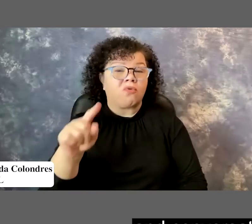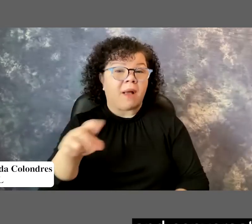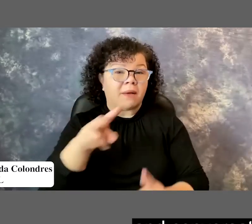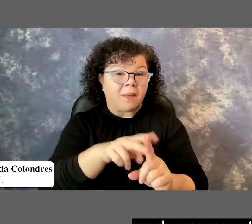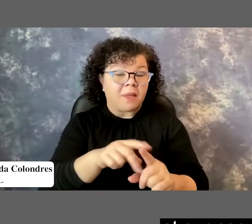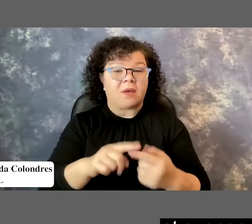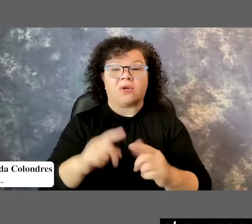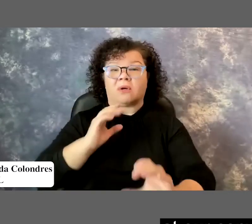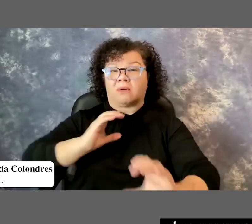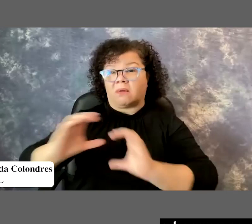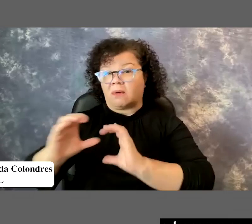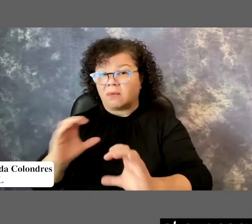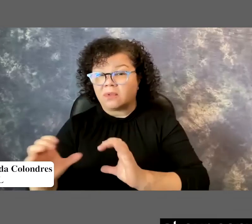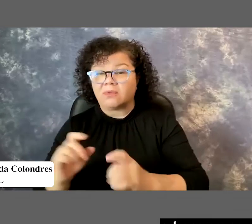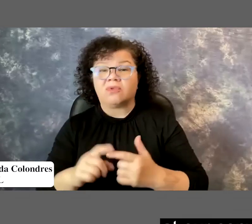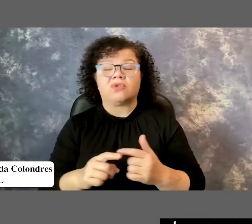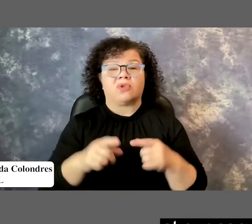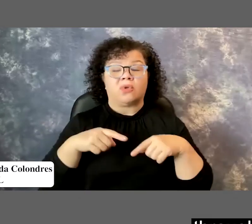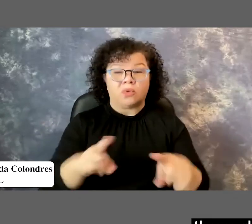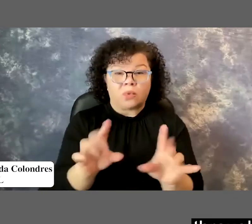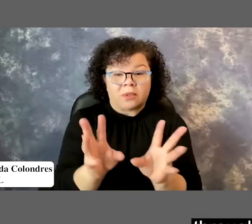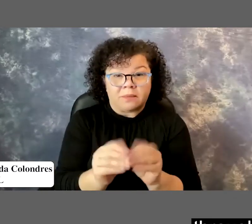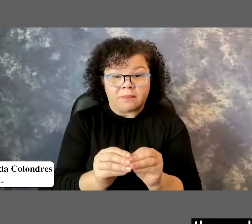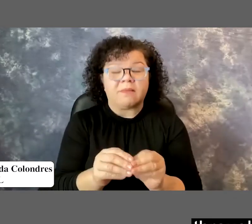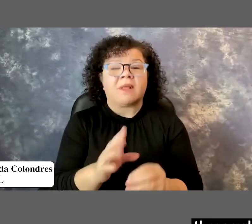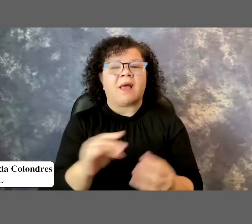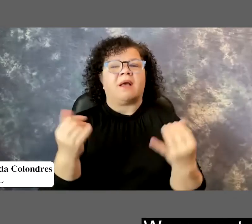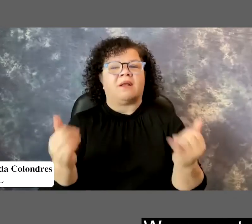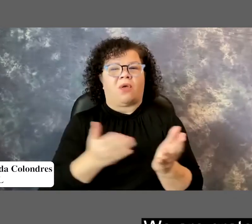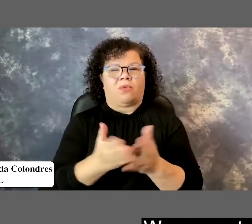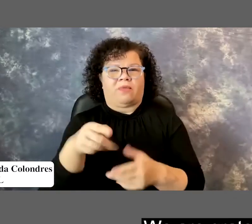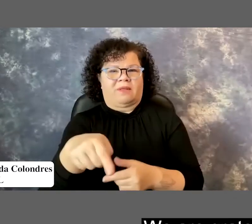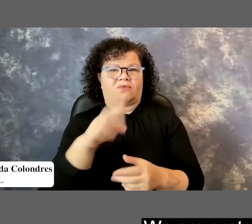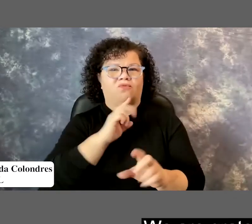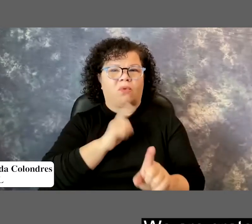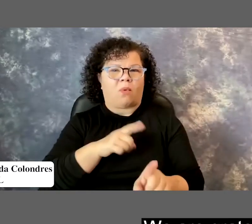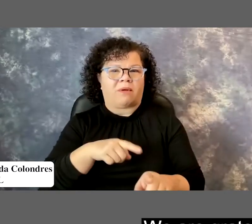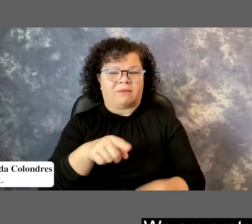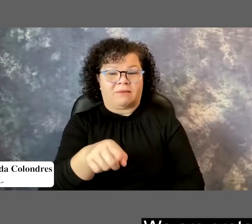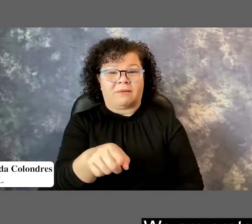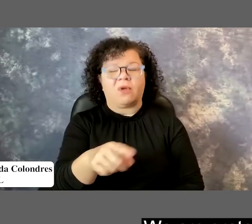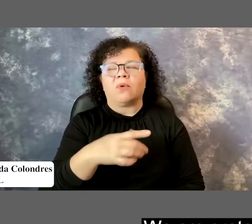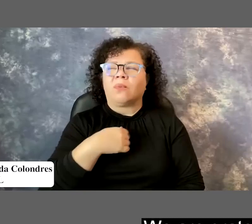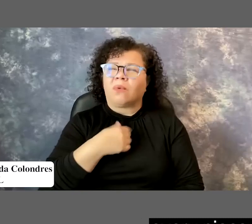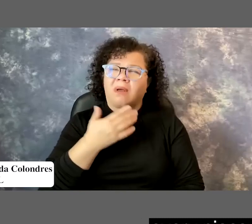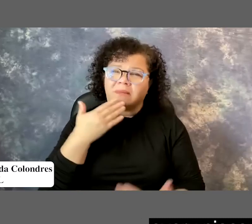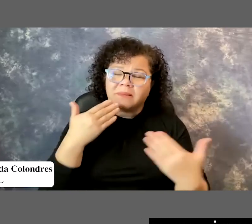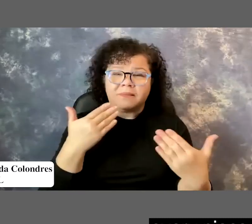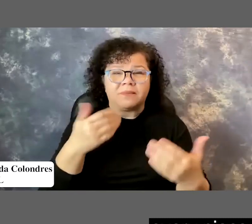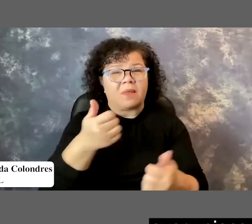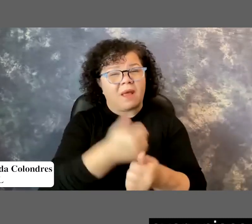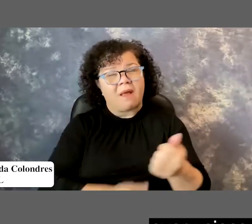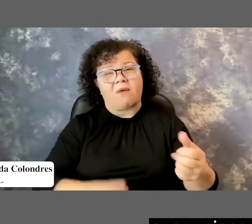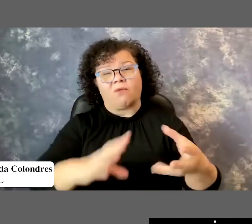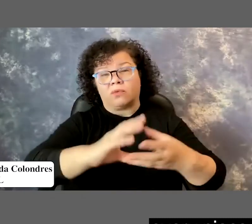conversations with our team, at our convenings, and now through this report. We are grateful for every story, every piece